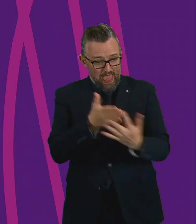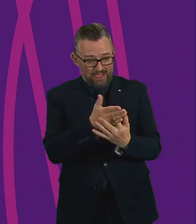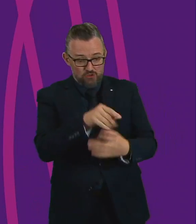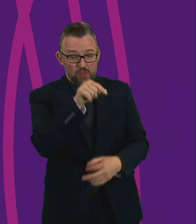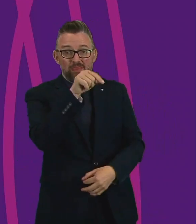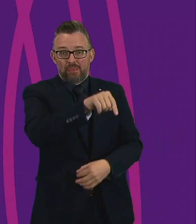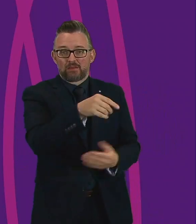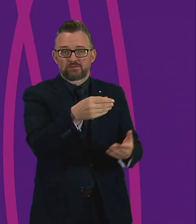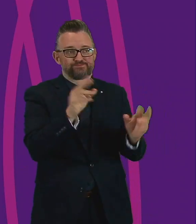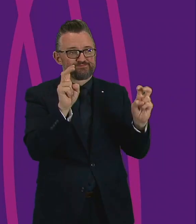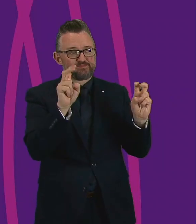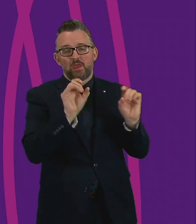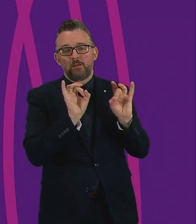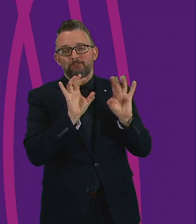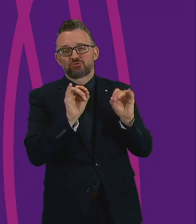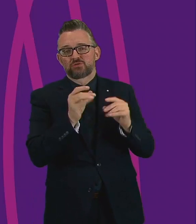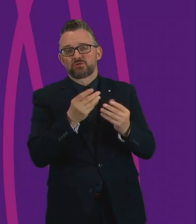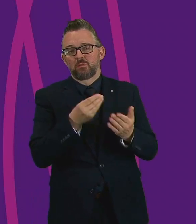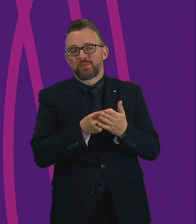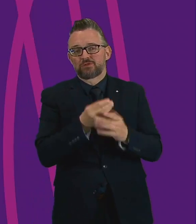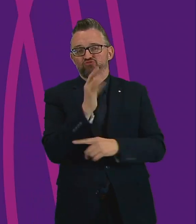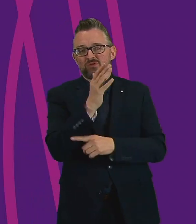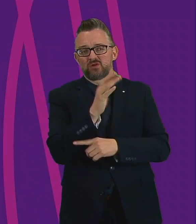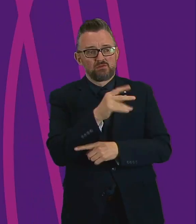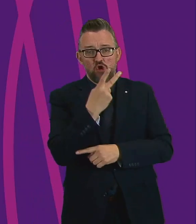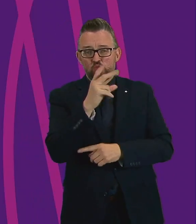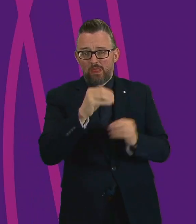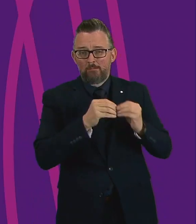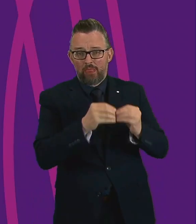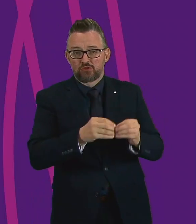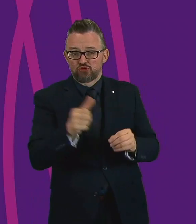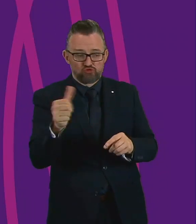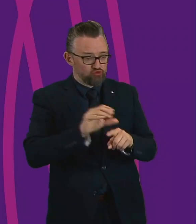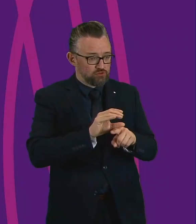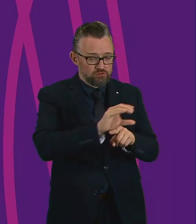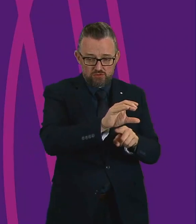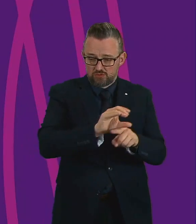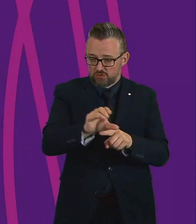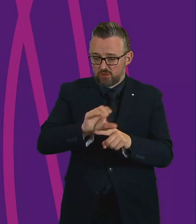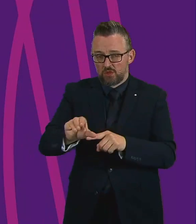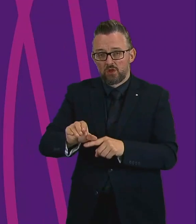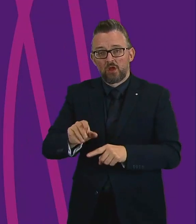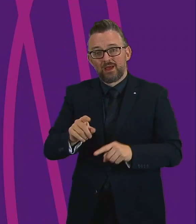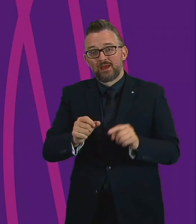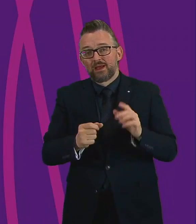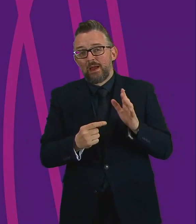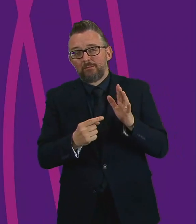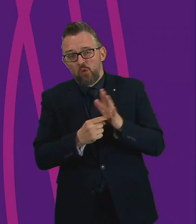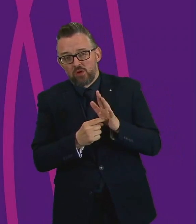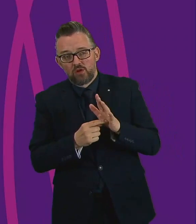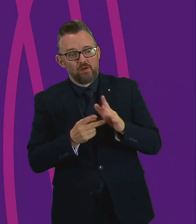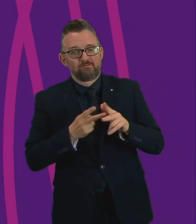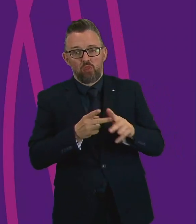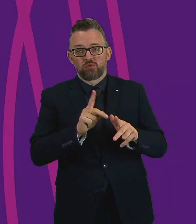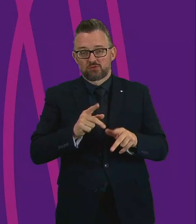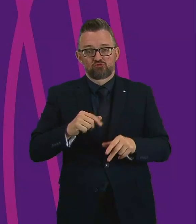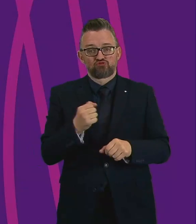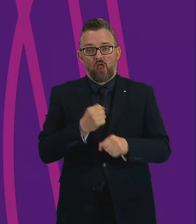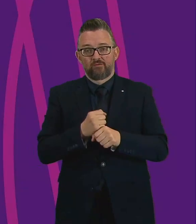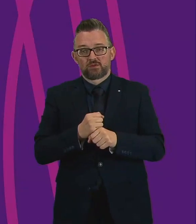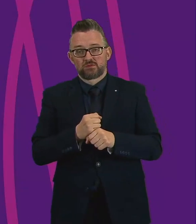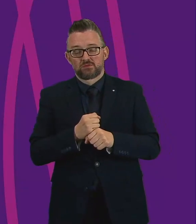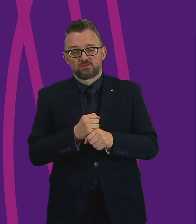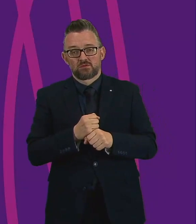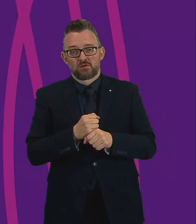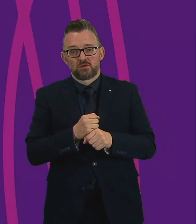of the magic money tree, some £20 billion, to be allocated according to principles designed by the Scottish Government. Not necessarily